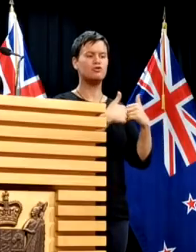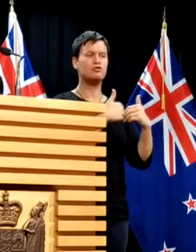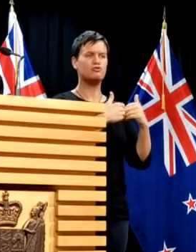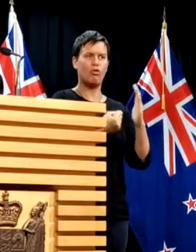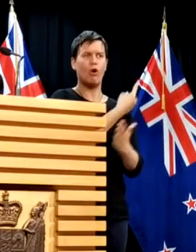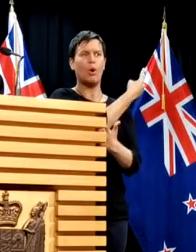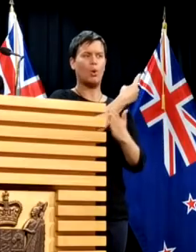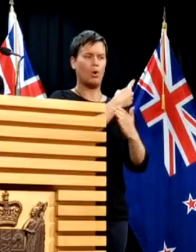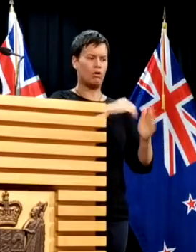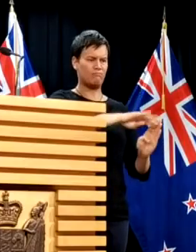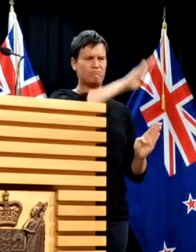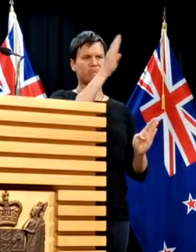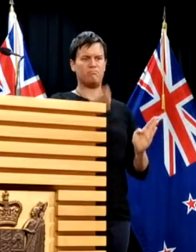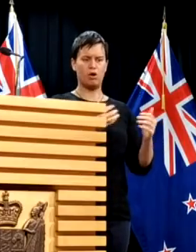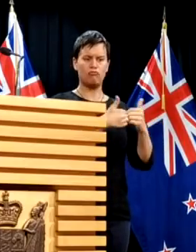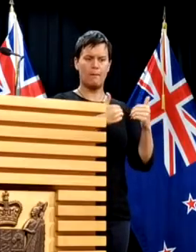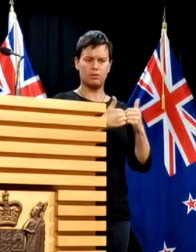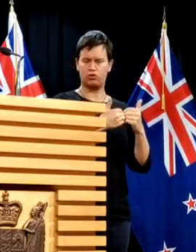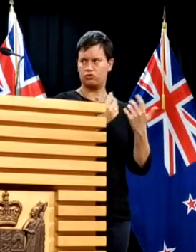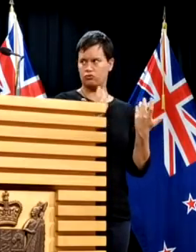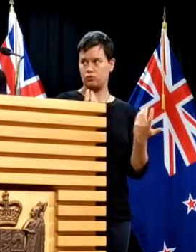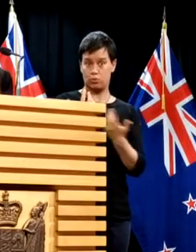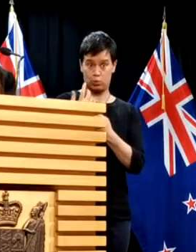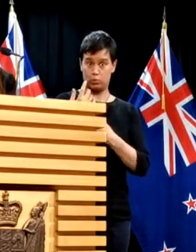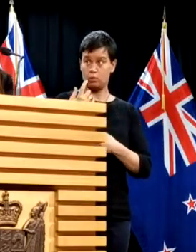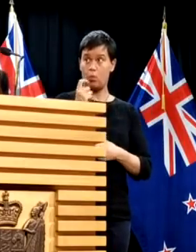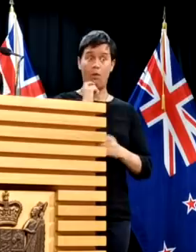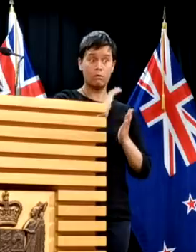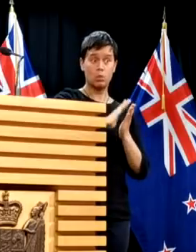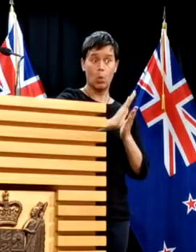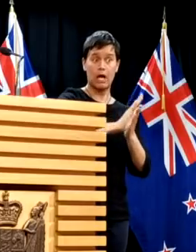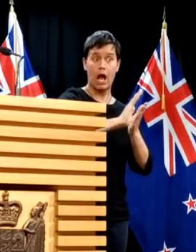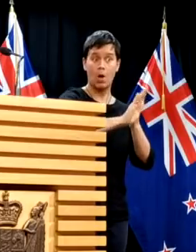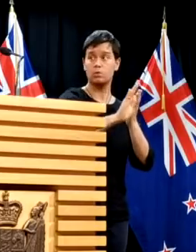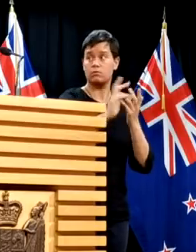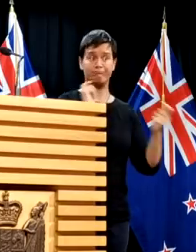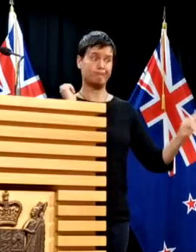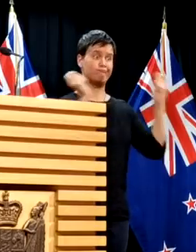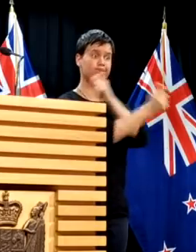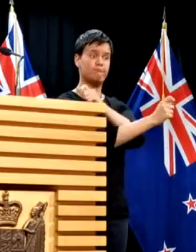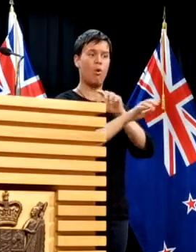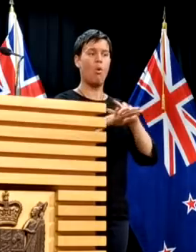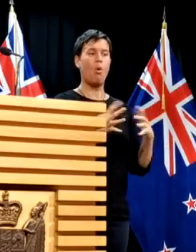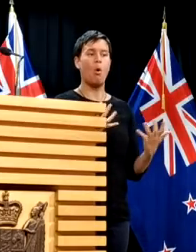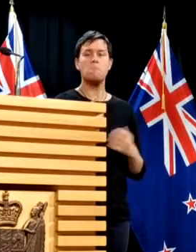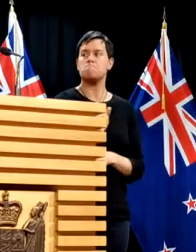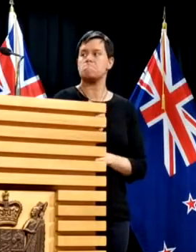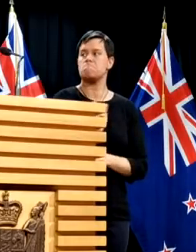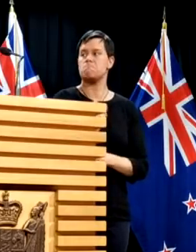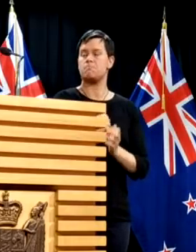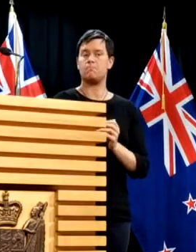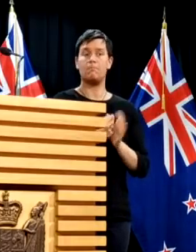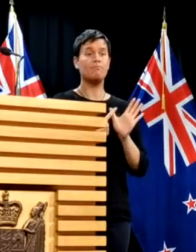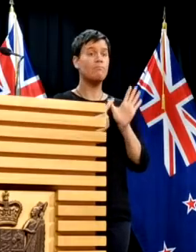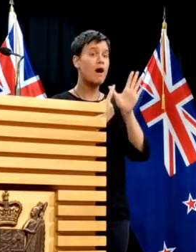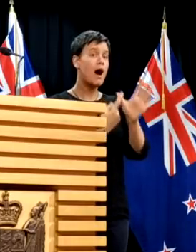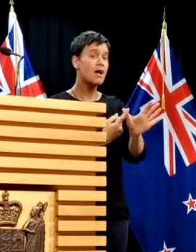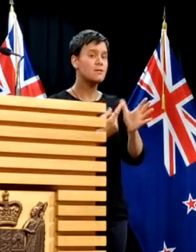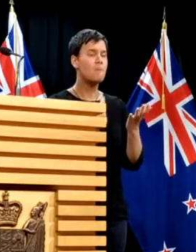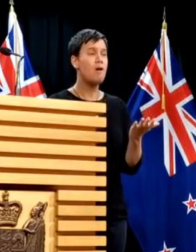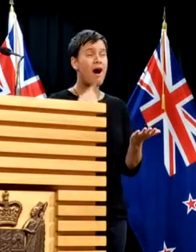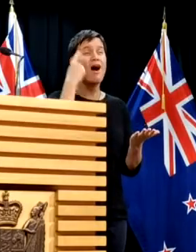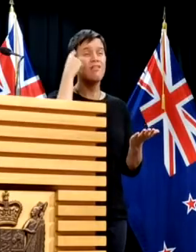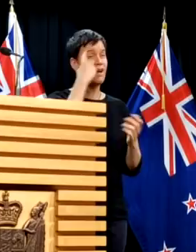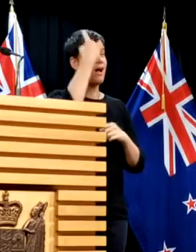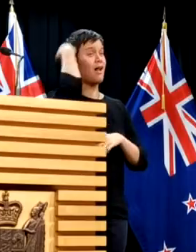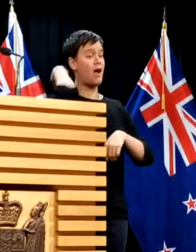what are we going to see for this term? Is it going to be transformational in our You know, one of the things that I think we were all clear